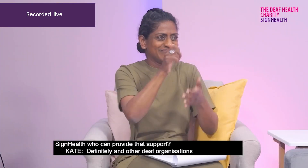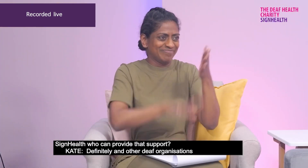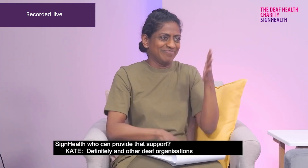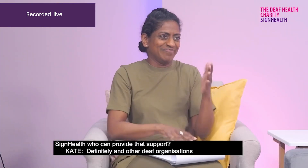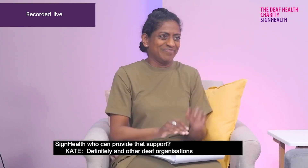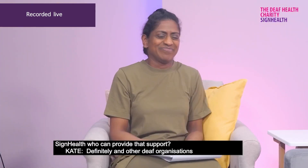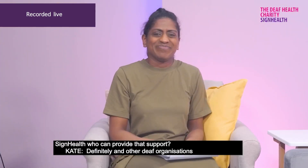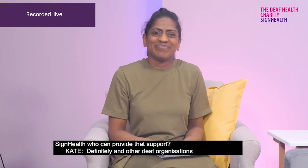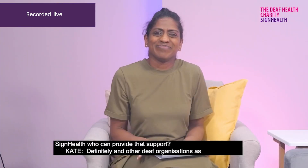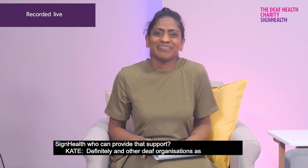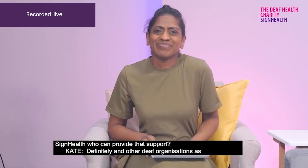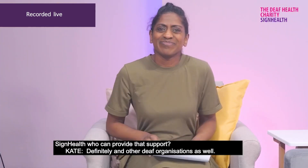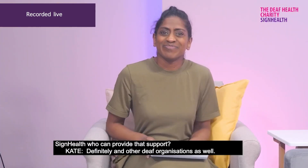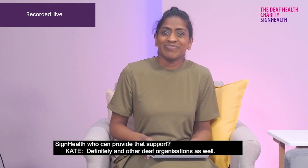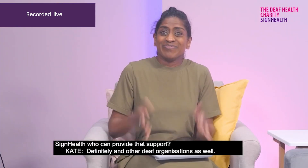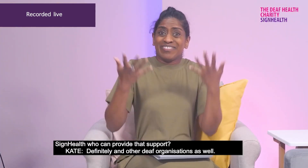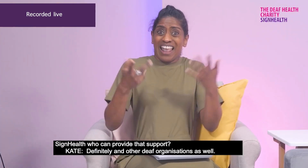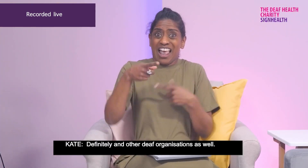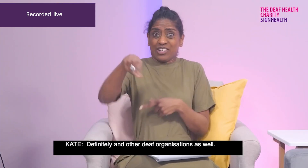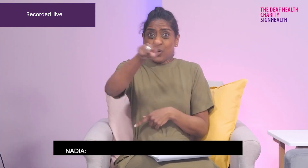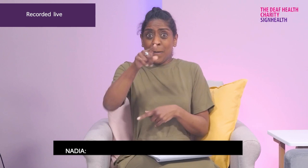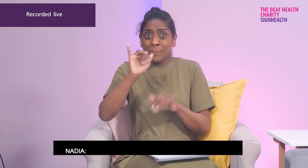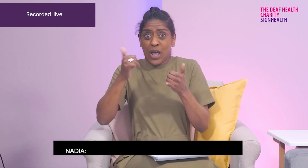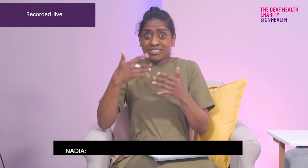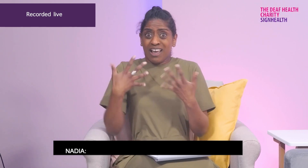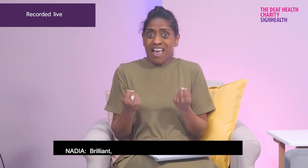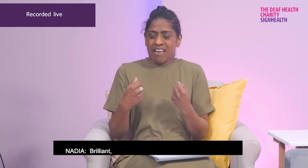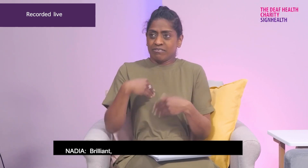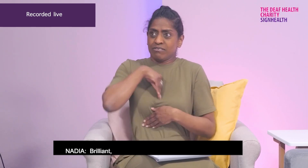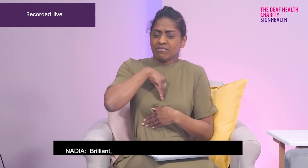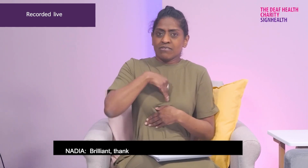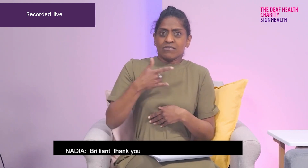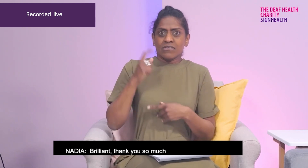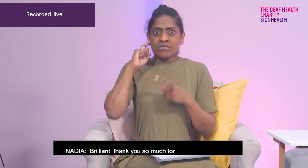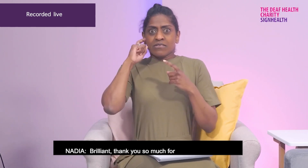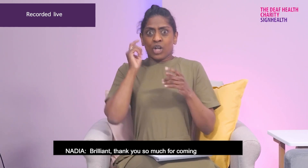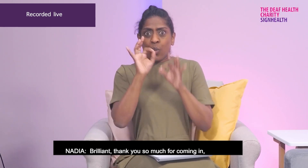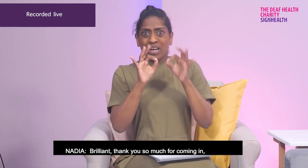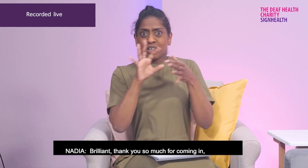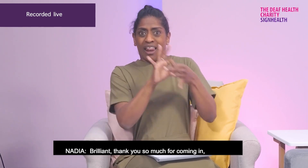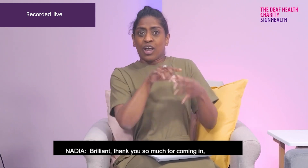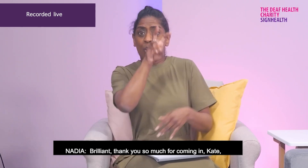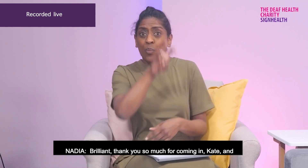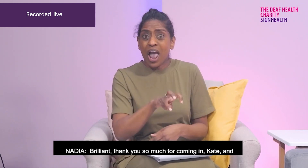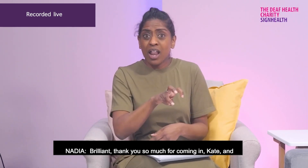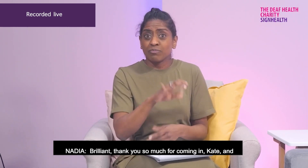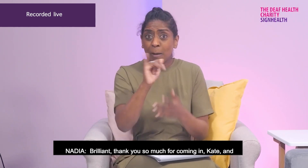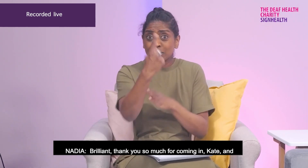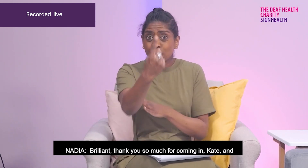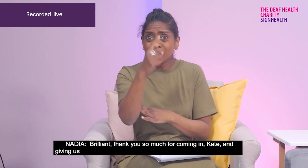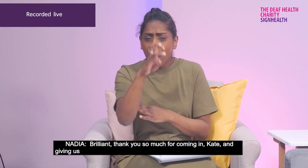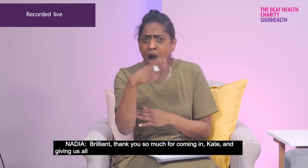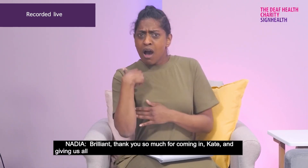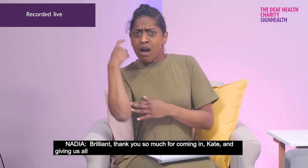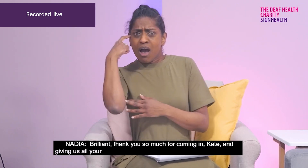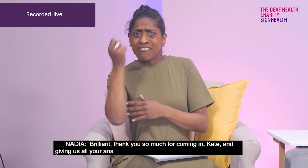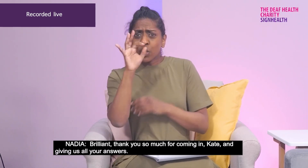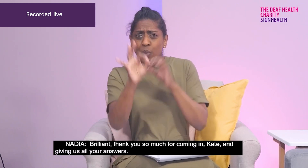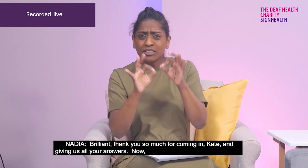organisations as well. Brilliant. Thank you so much, Kate, for coming in and for giving us all your answers.